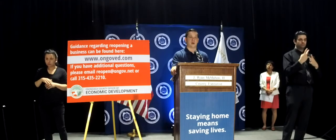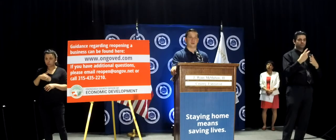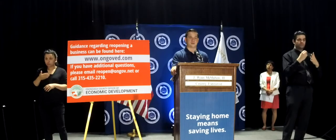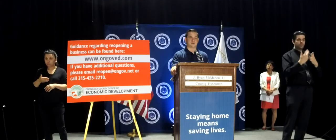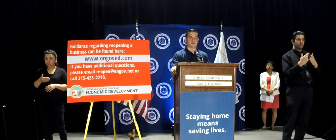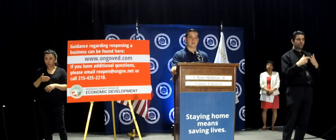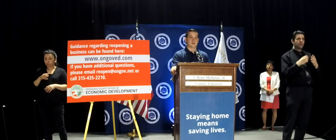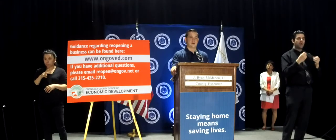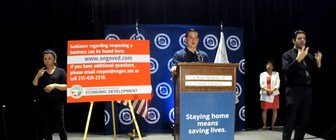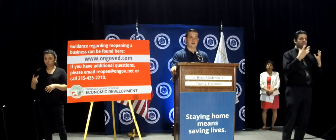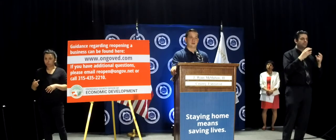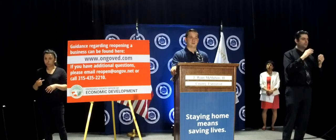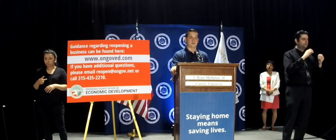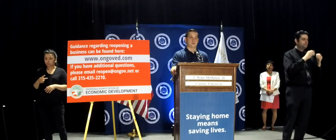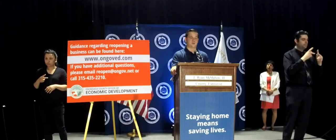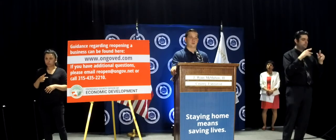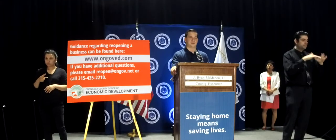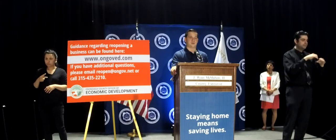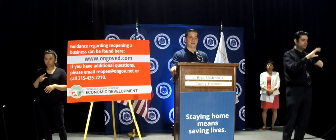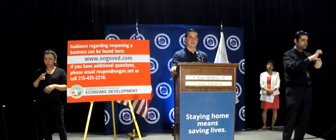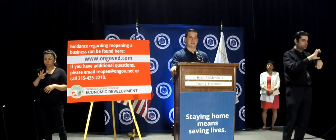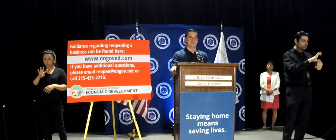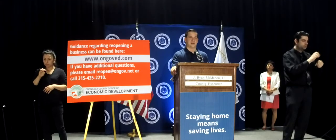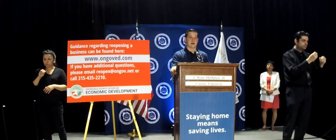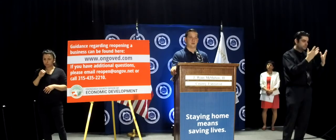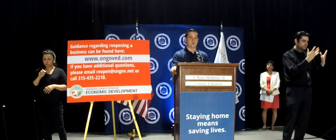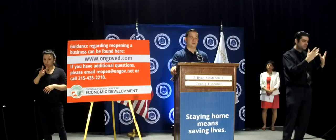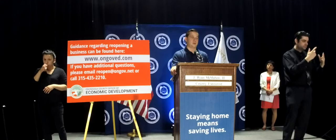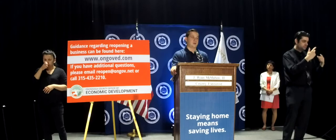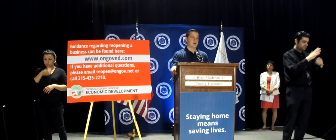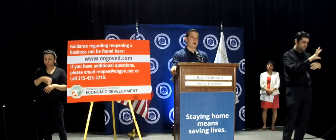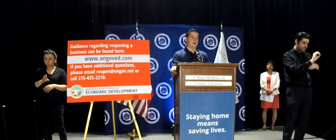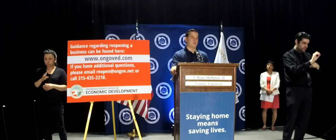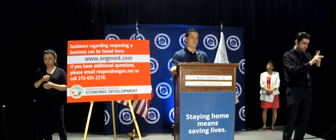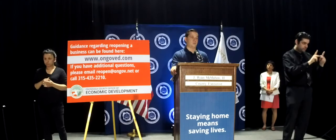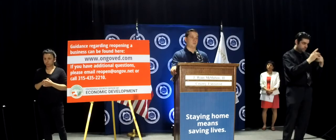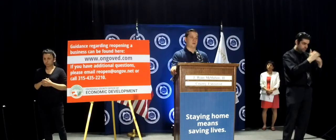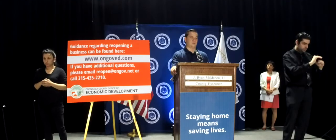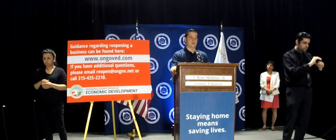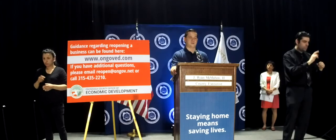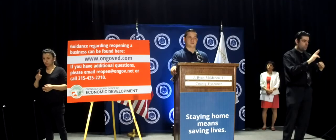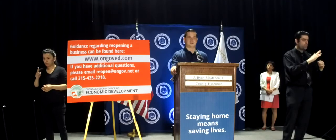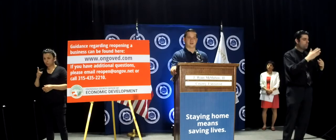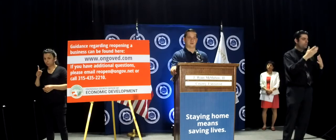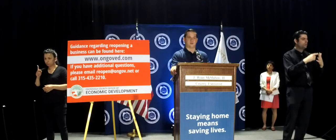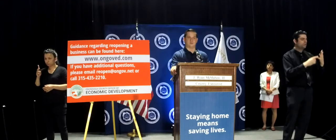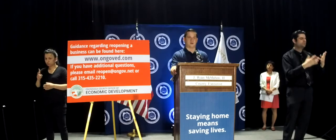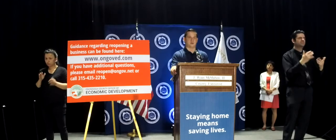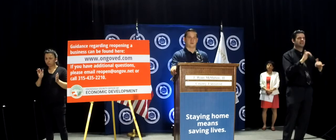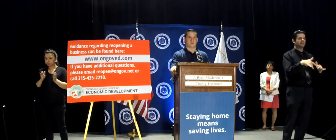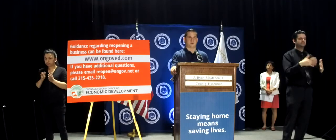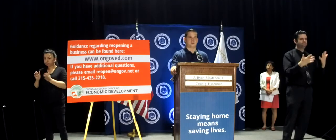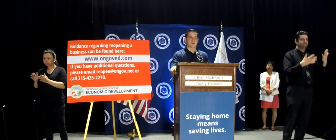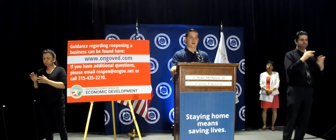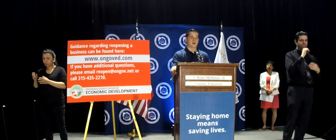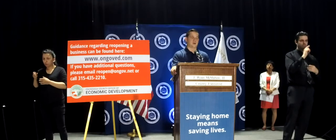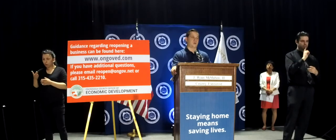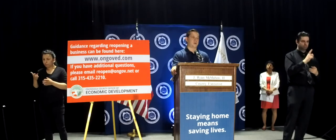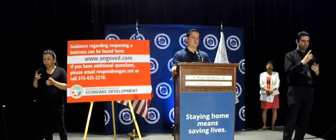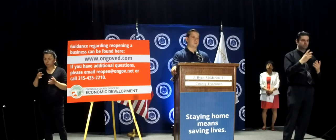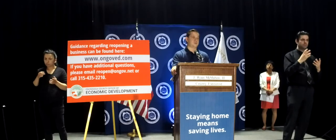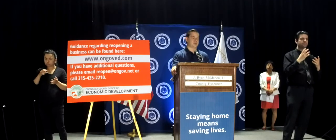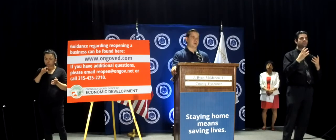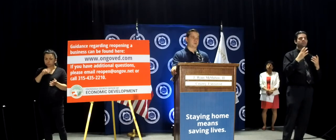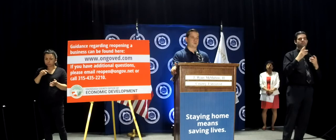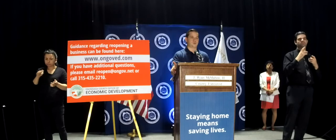happen regardless. We think we can do that safely now, whether it's the state or federal government.